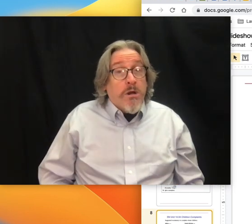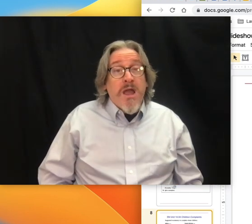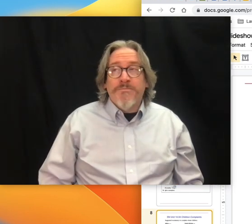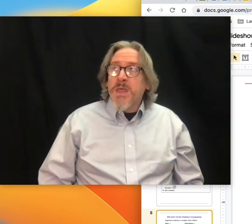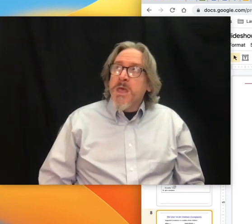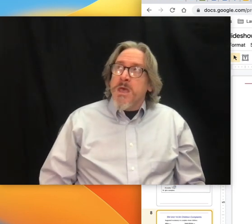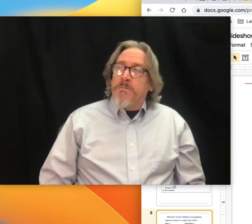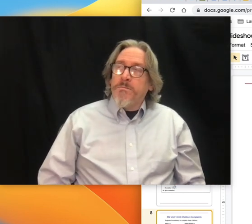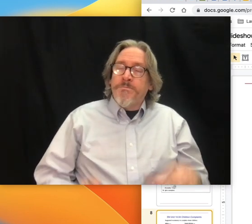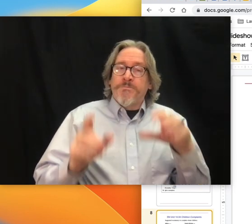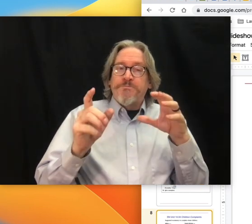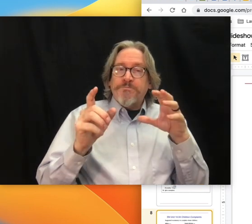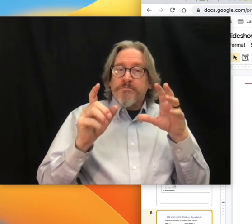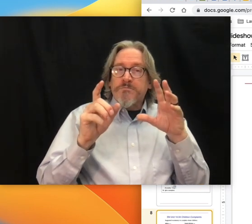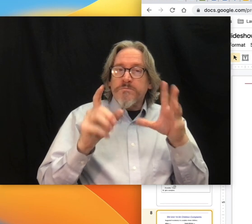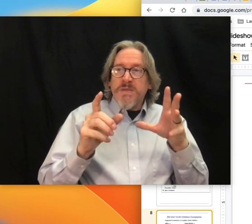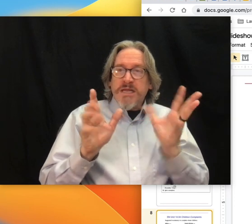Or